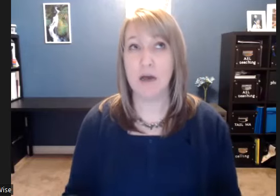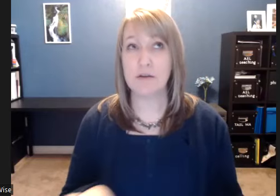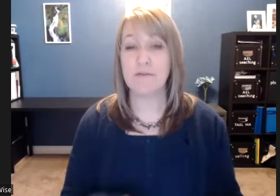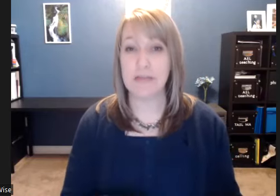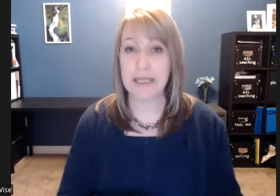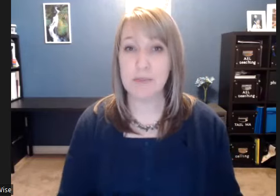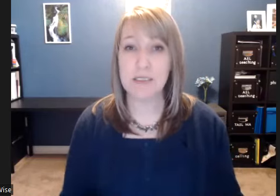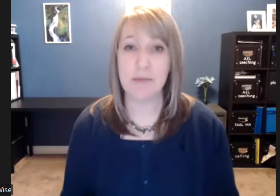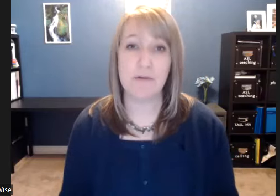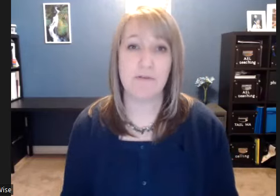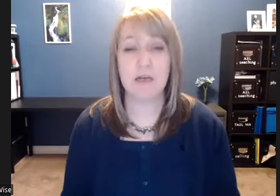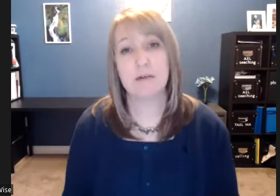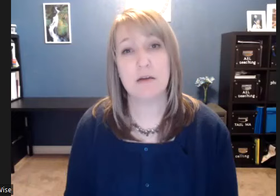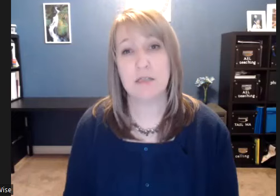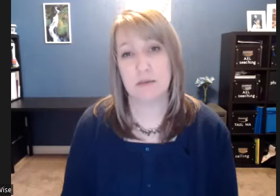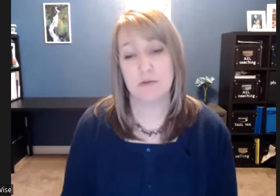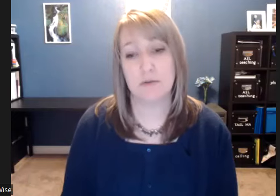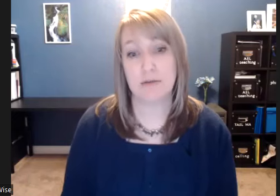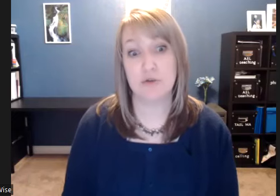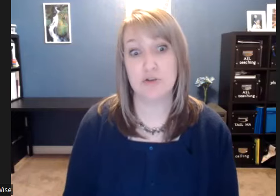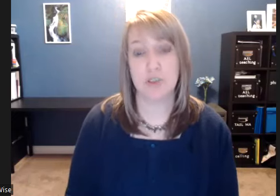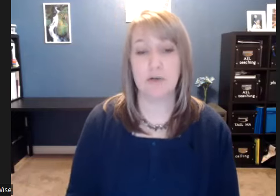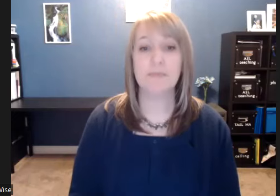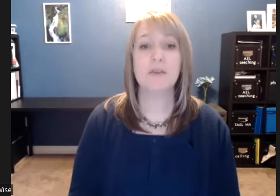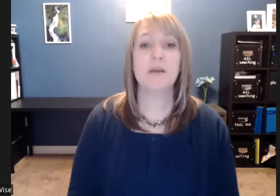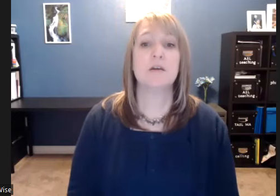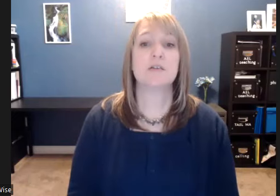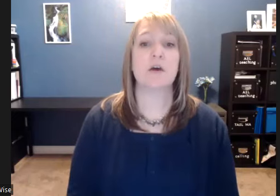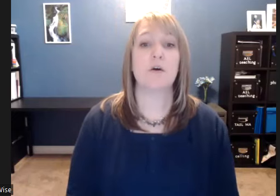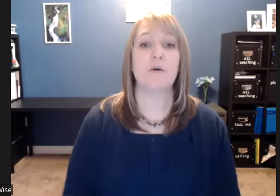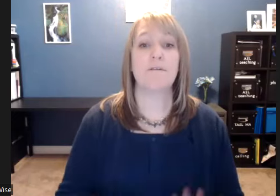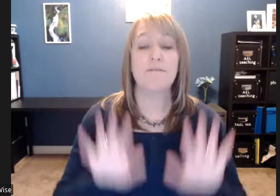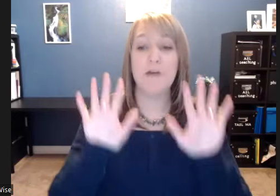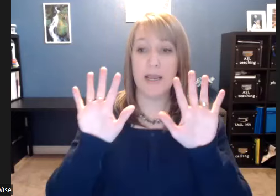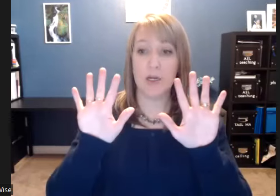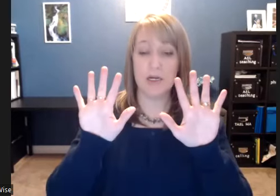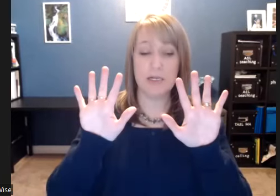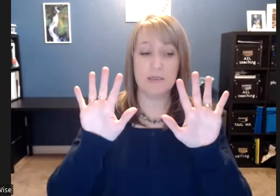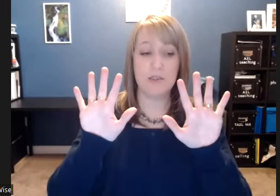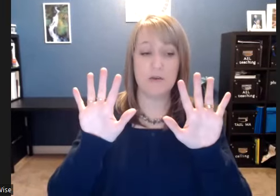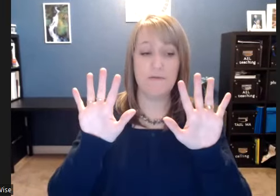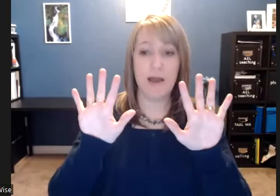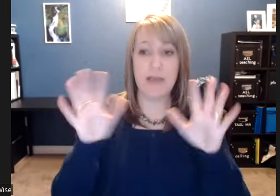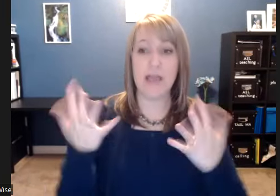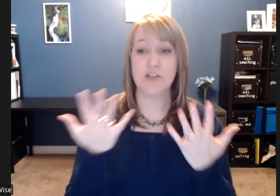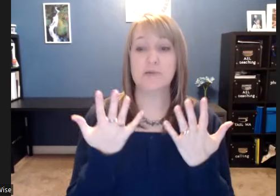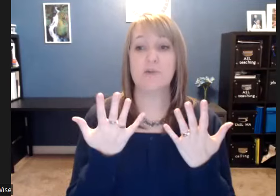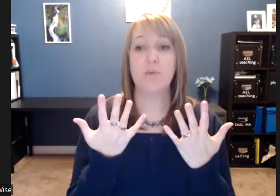hot flame type of fire, not to like lose your job. So fire is 2 5 handshakes with your